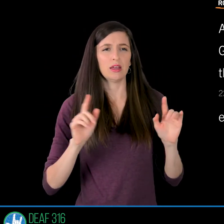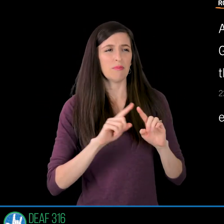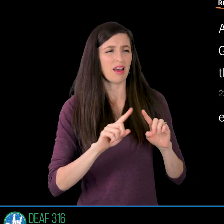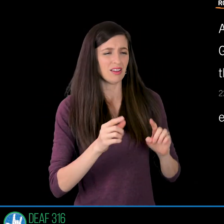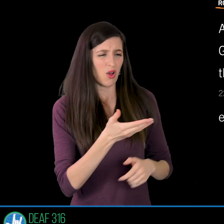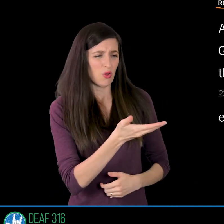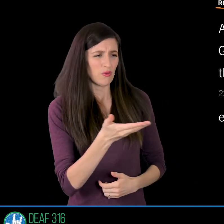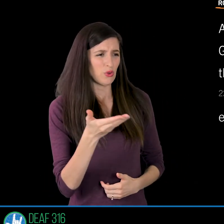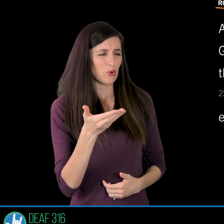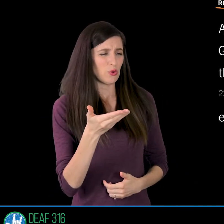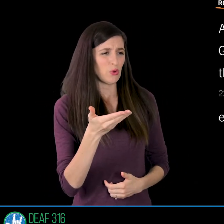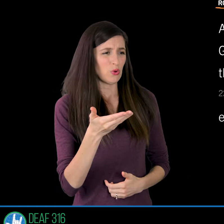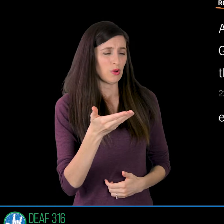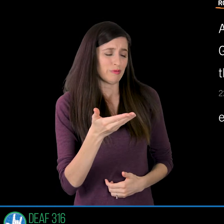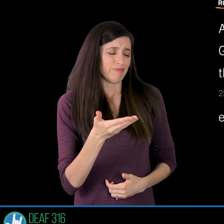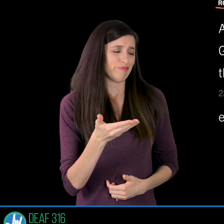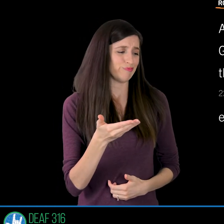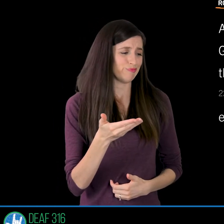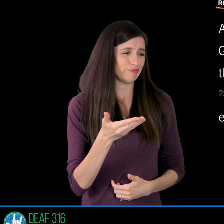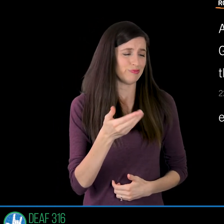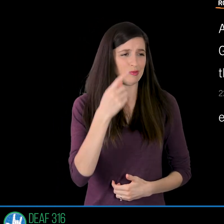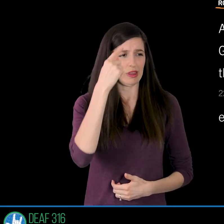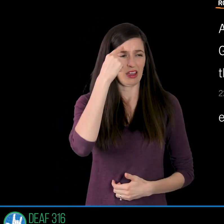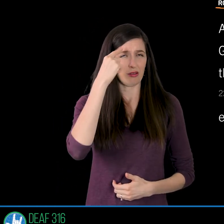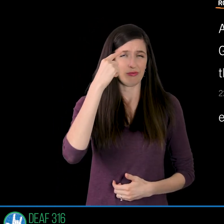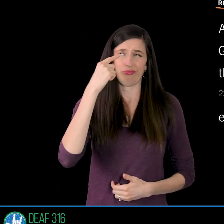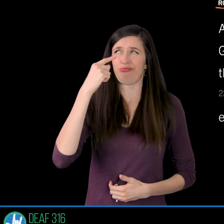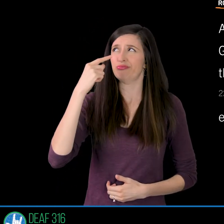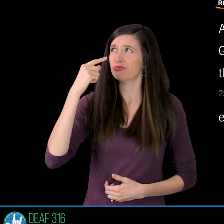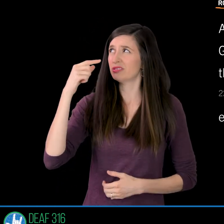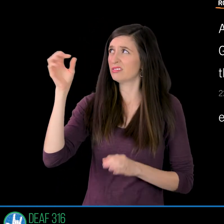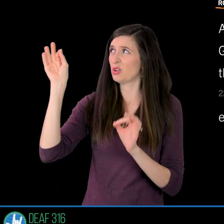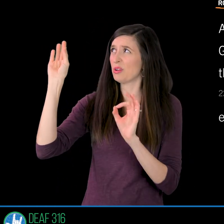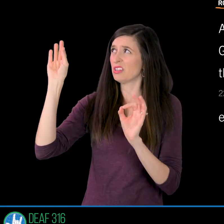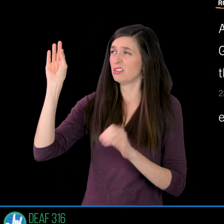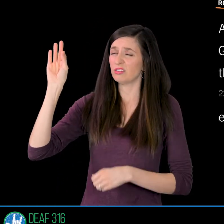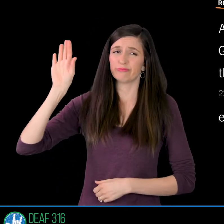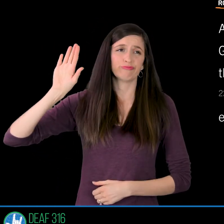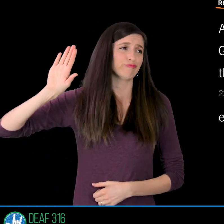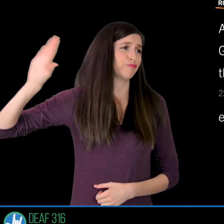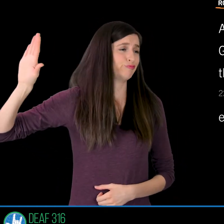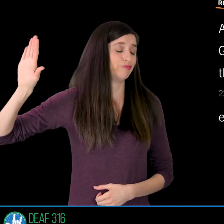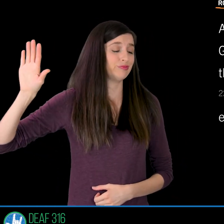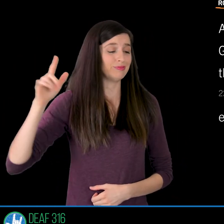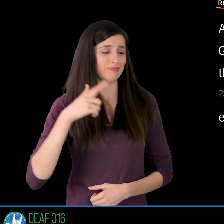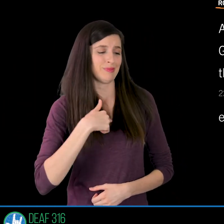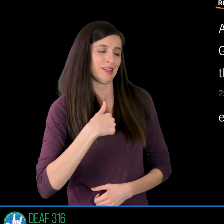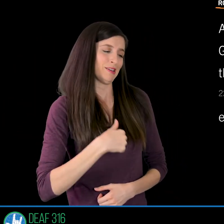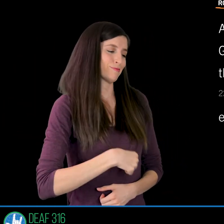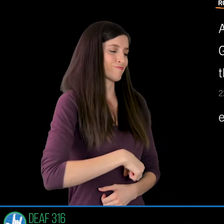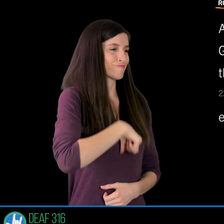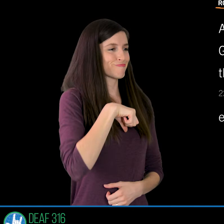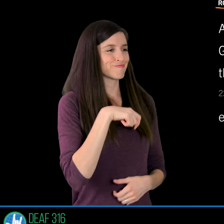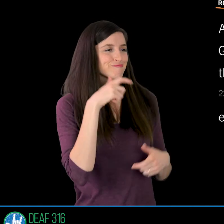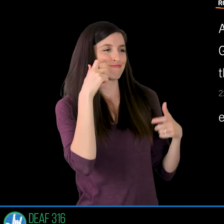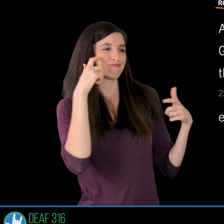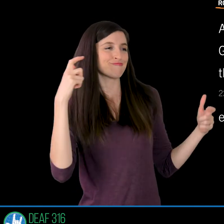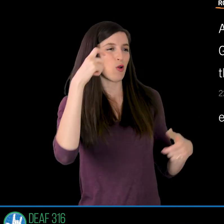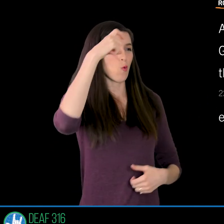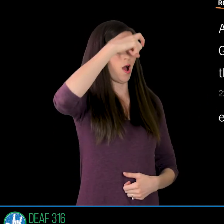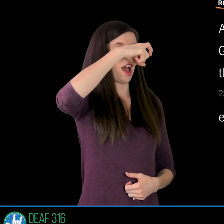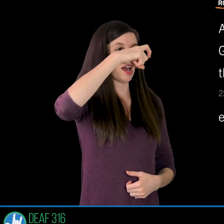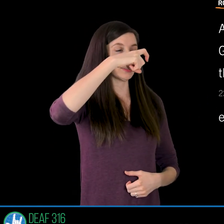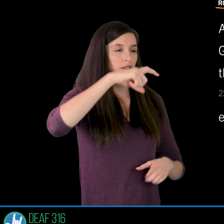became futile in their thinking, and their foolish hearts were darkened. Claiming to be